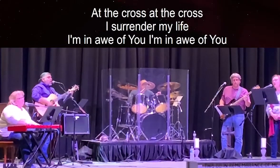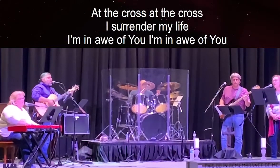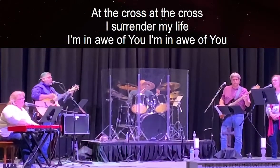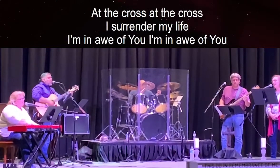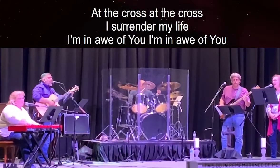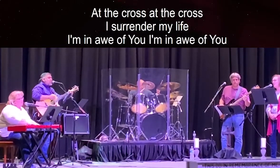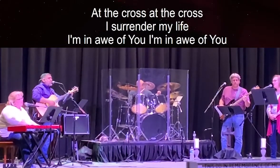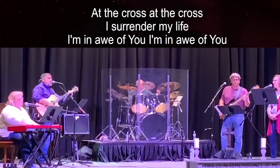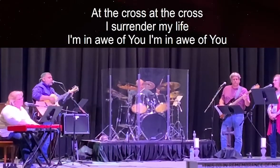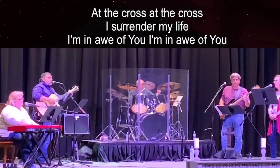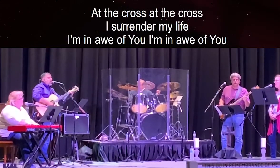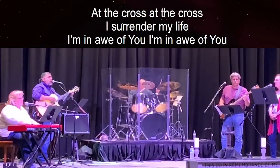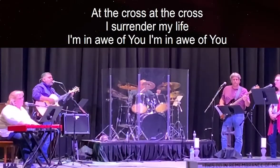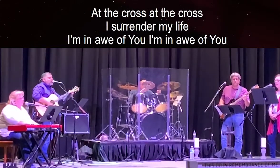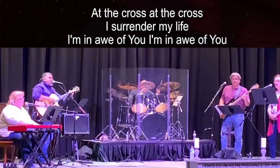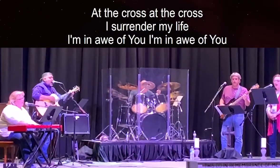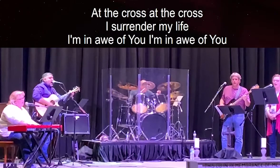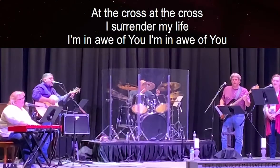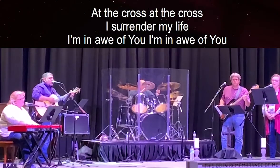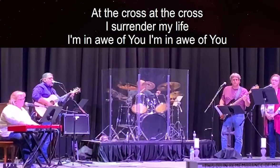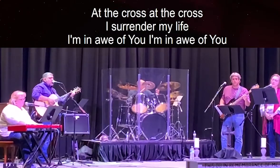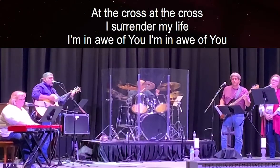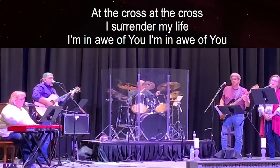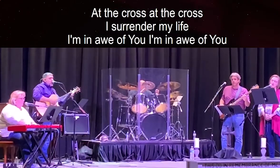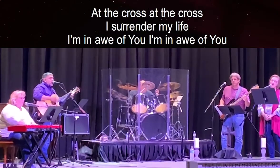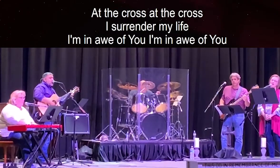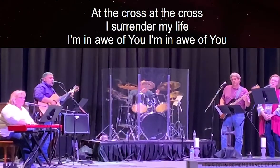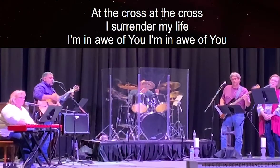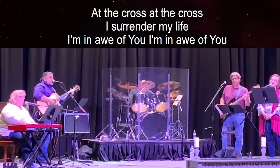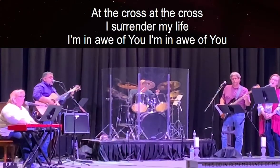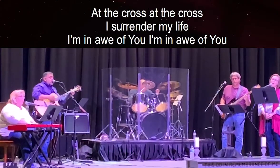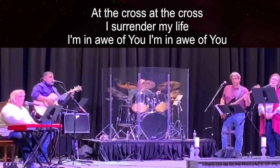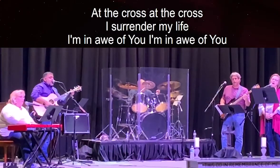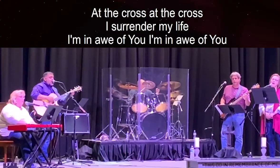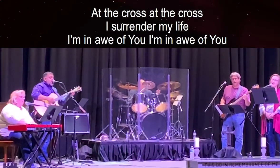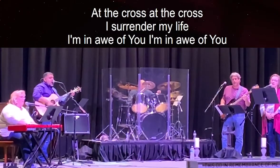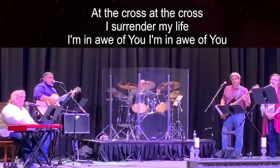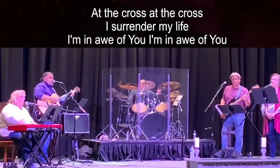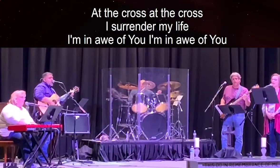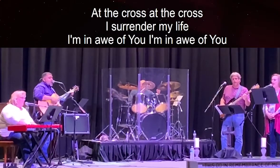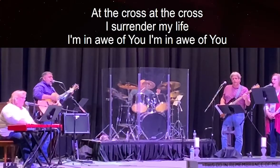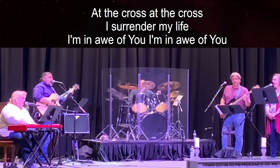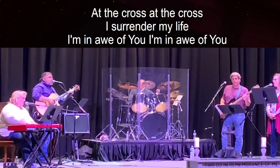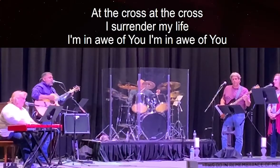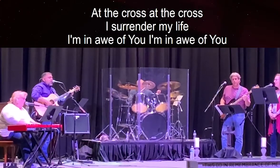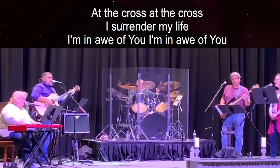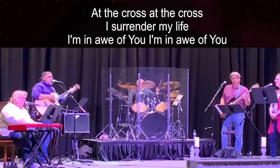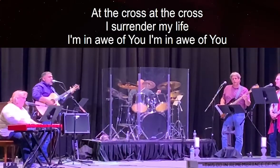The cross, at the cross, I surrender my life.